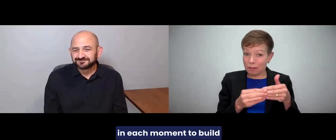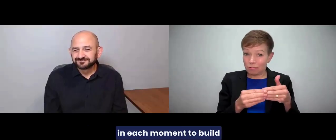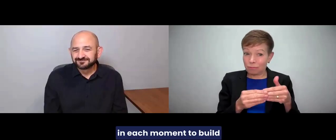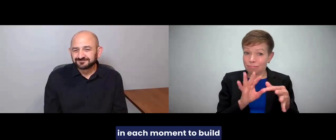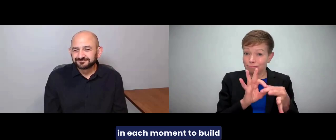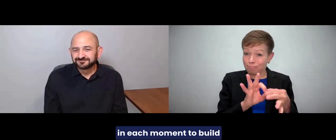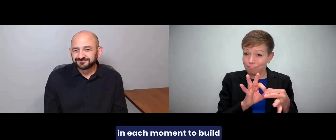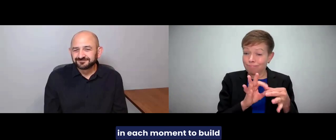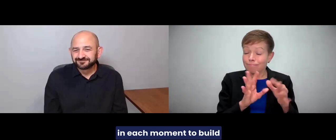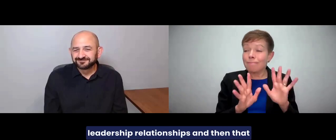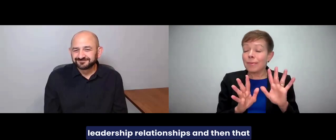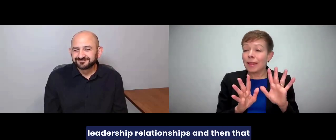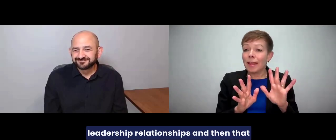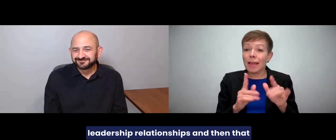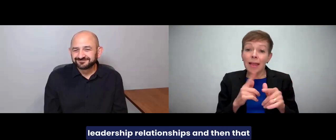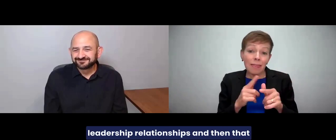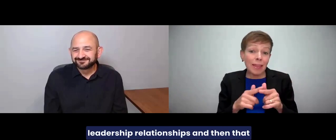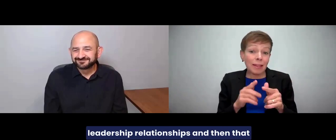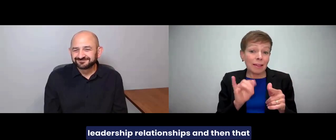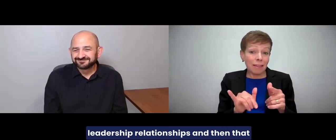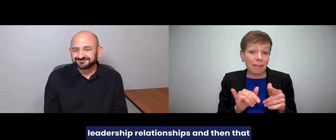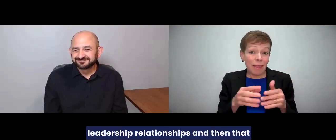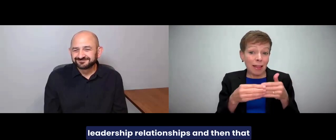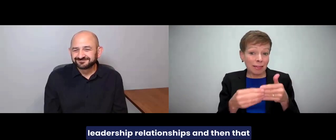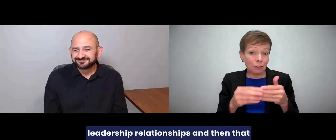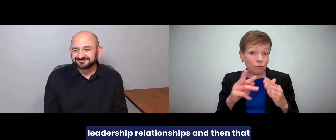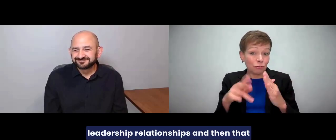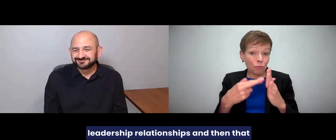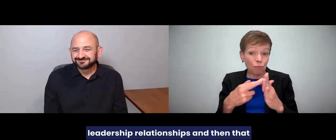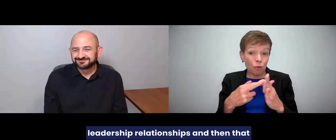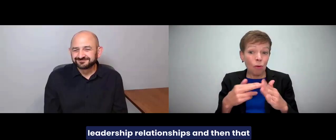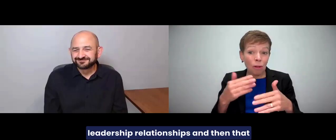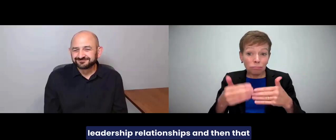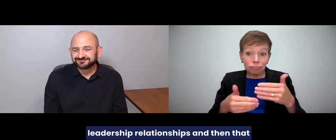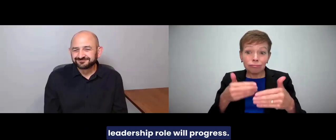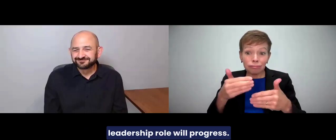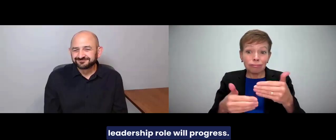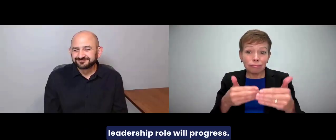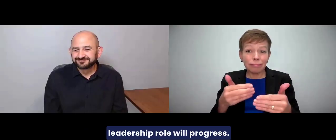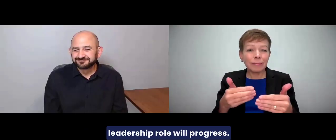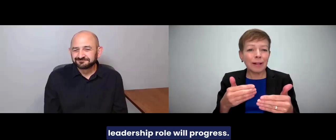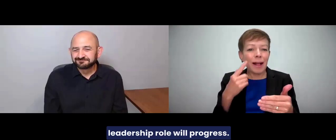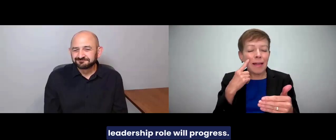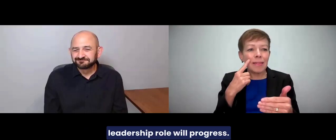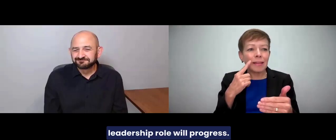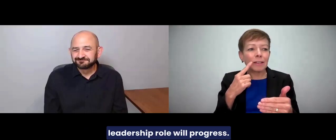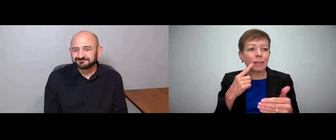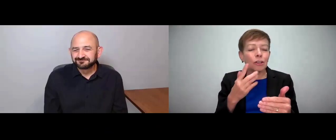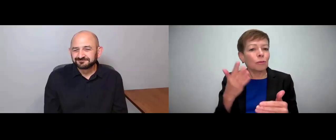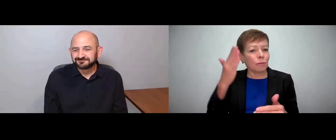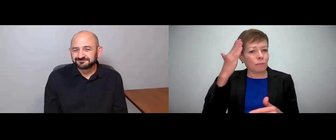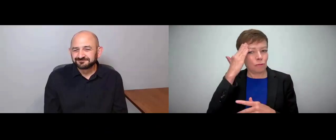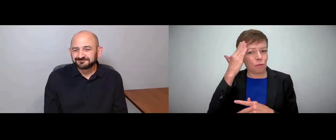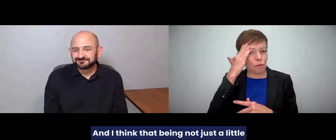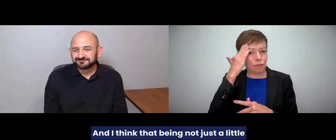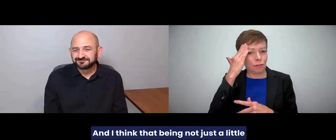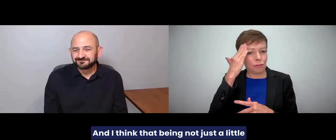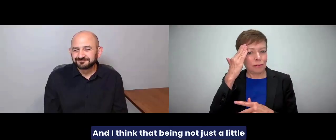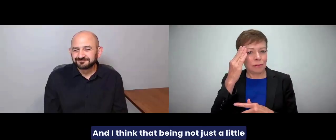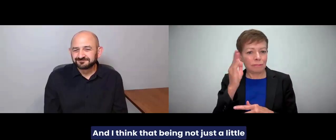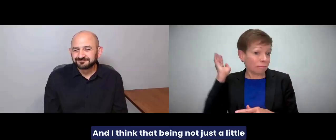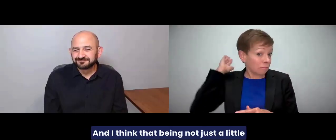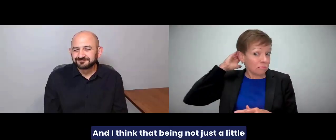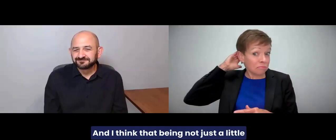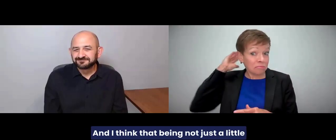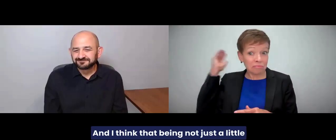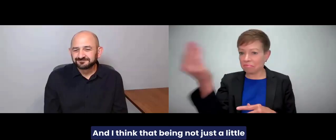each moment to build leadership relationships. And then that leadership role will progress. And I